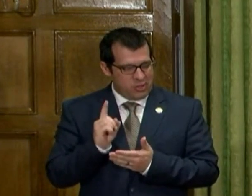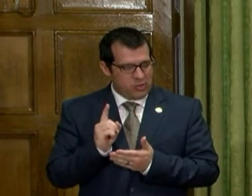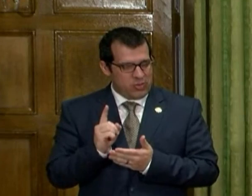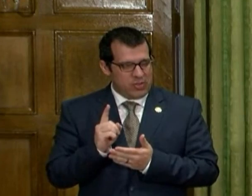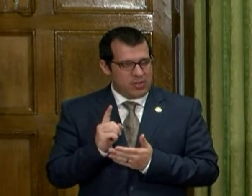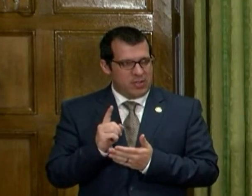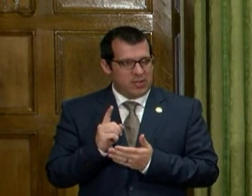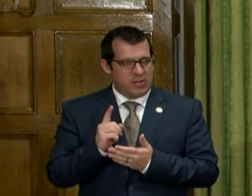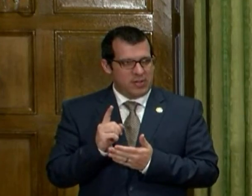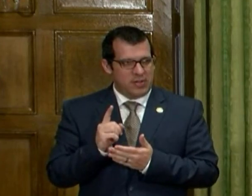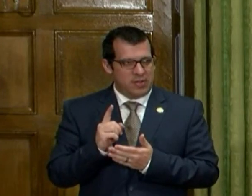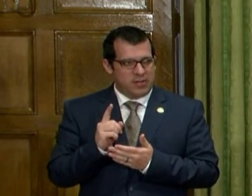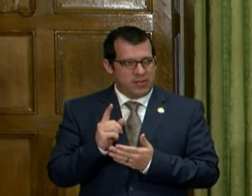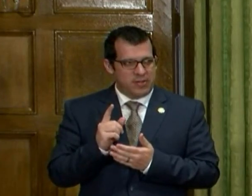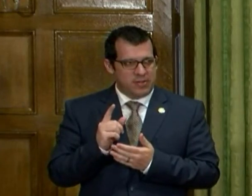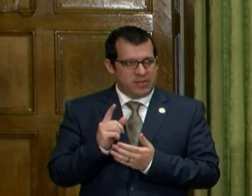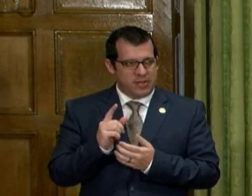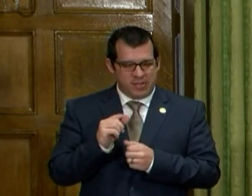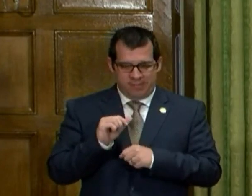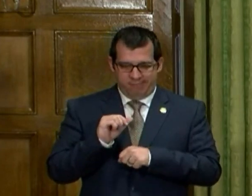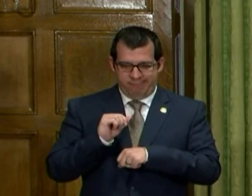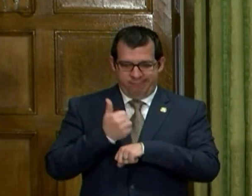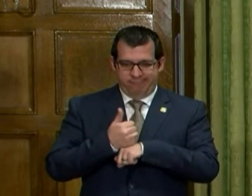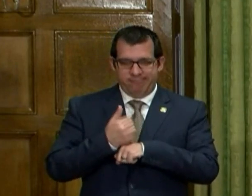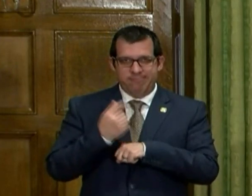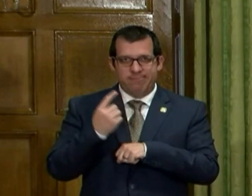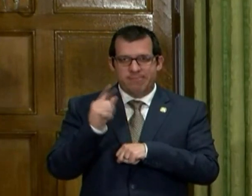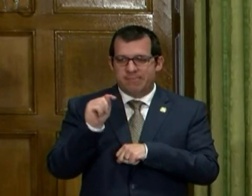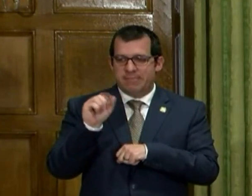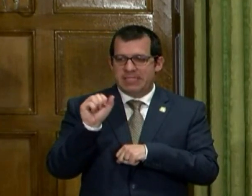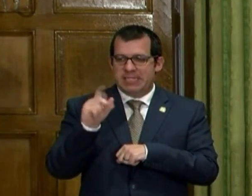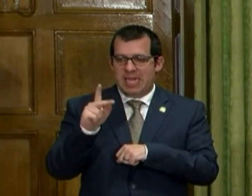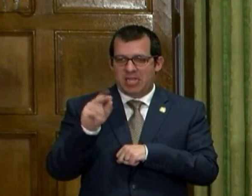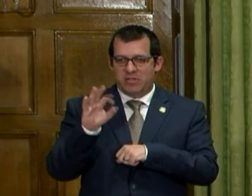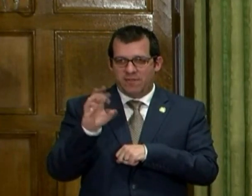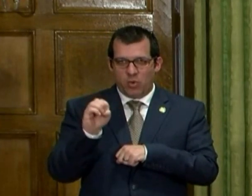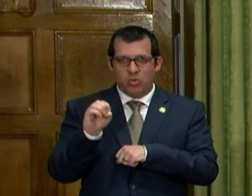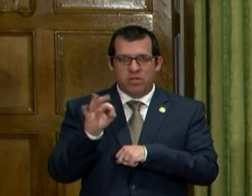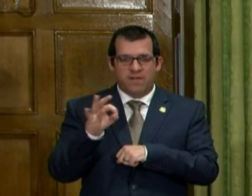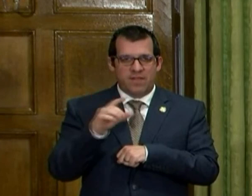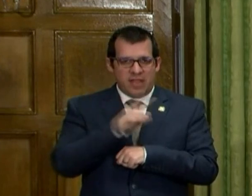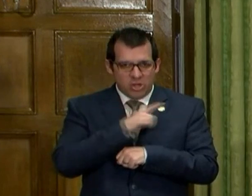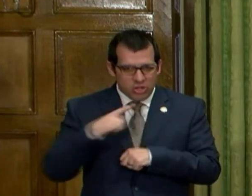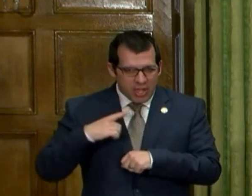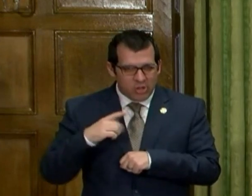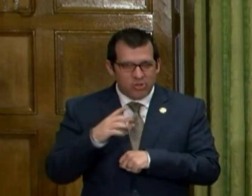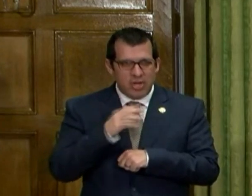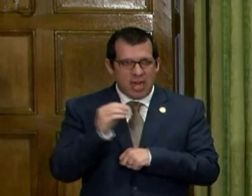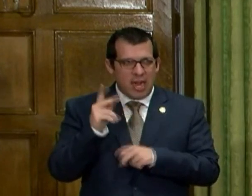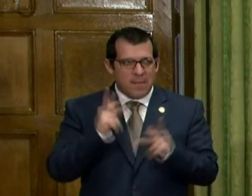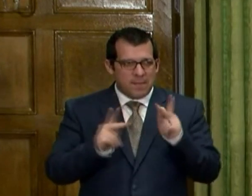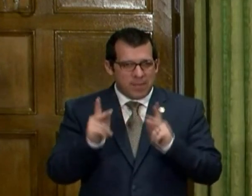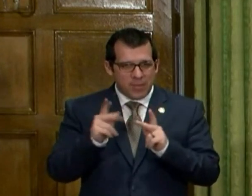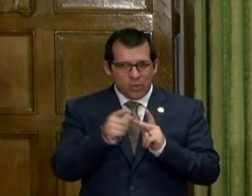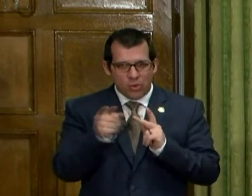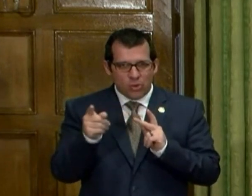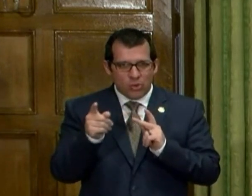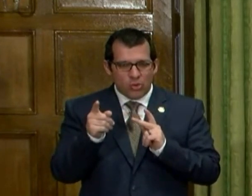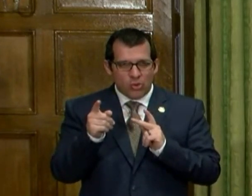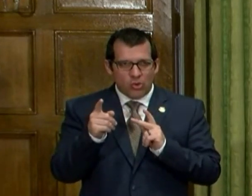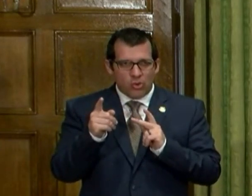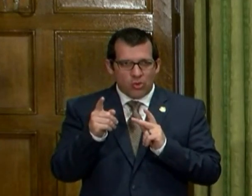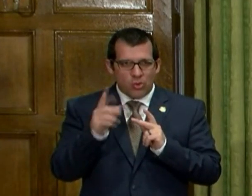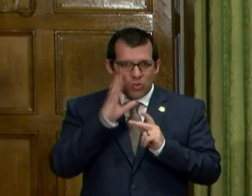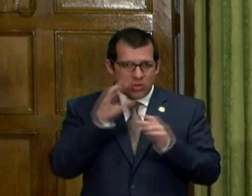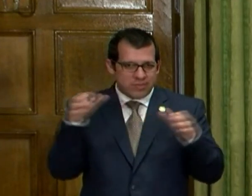putting together a task force made up of legislators and people you would put